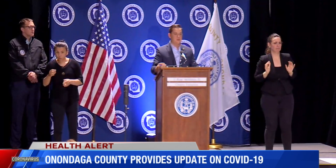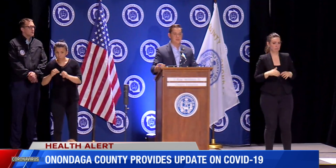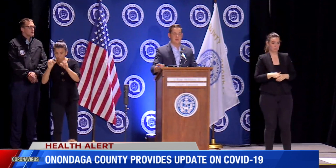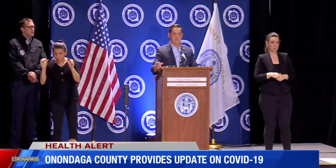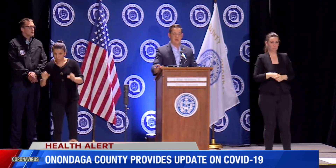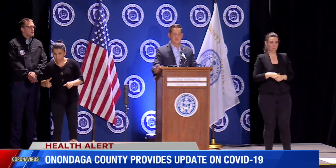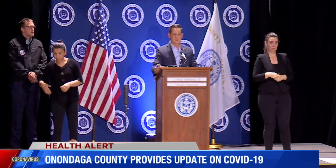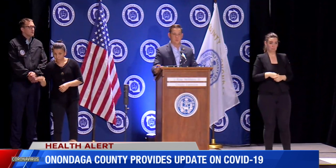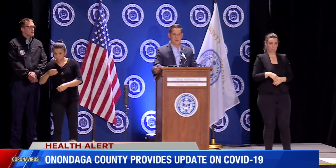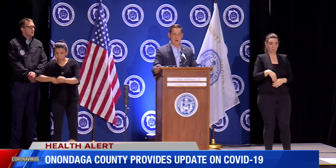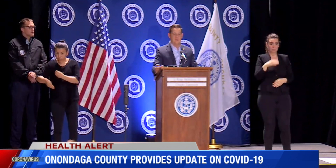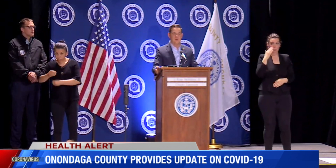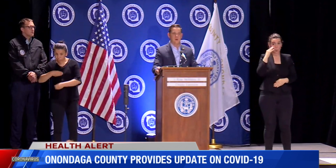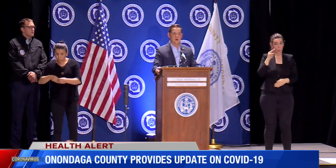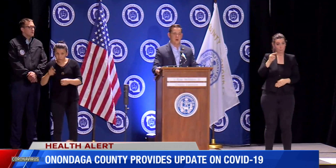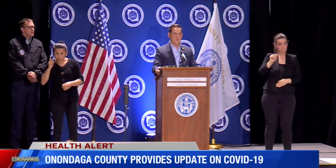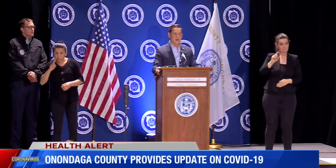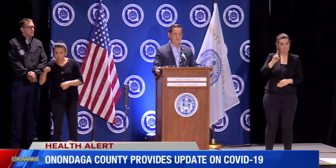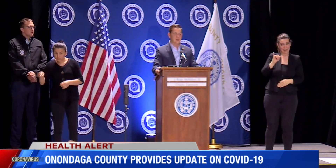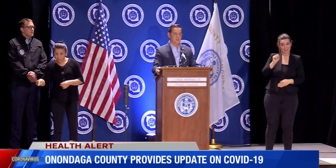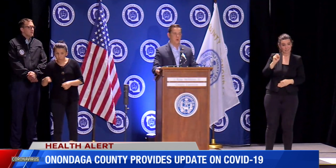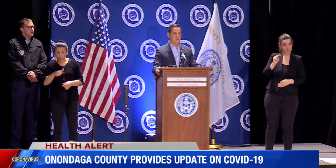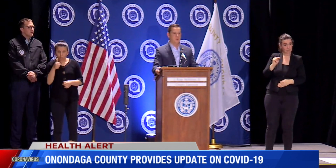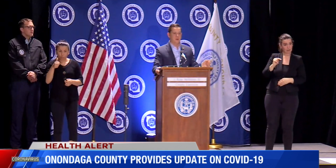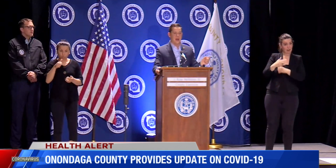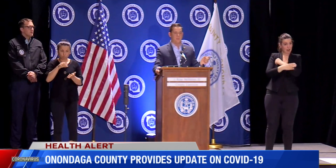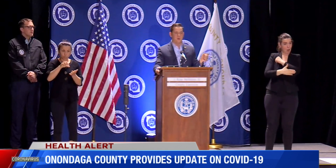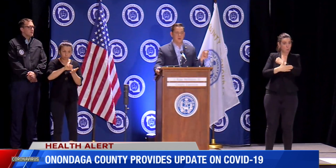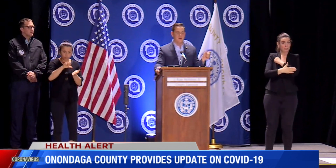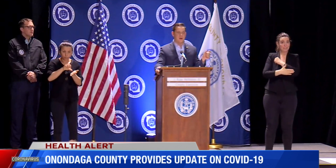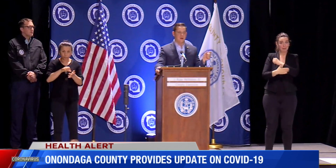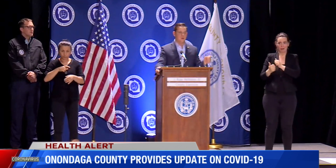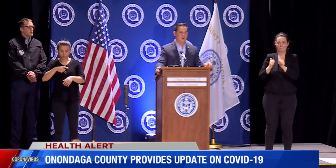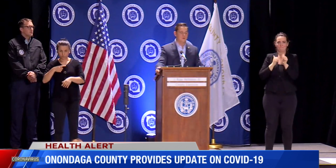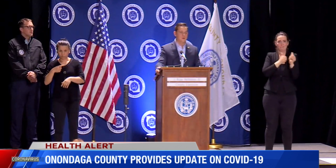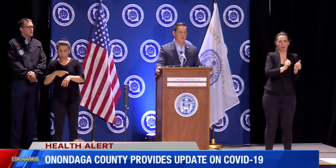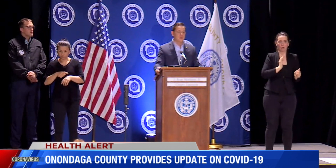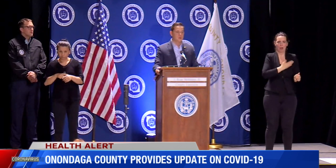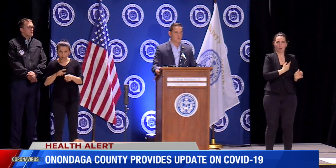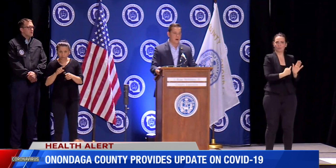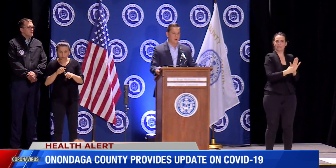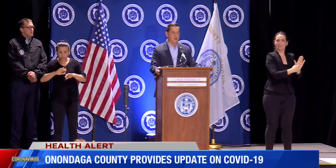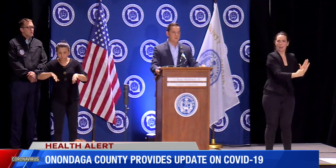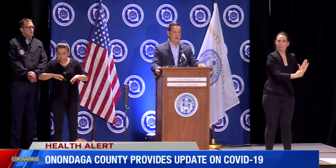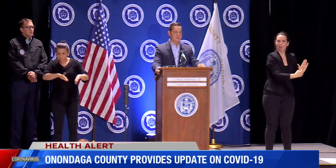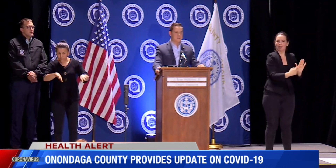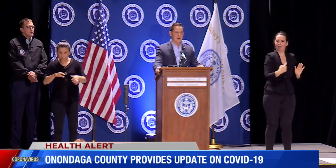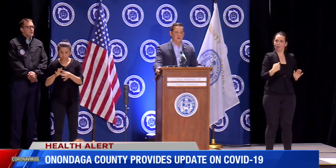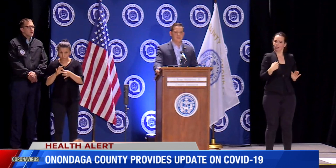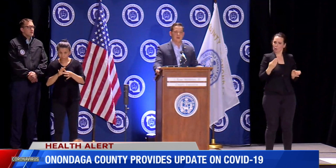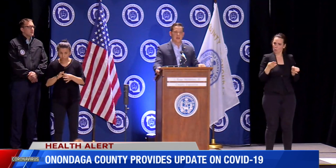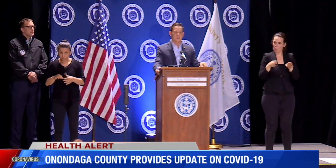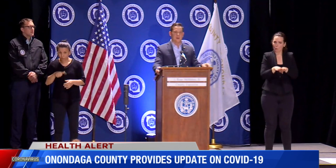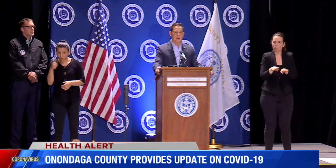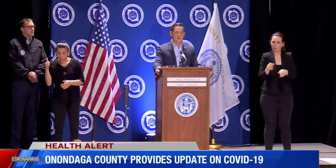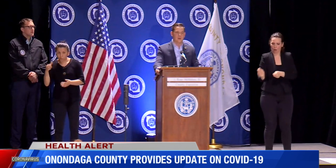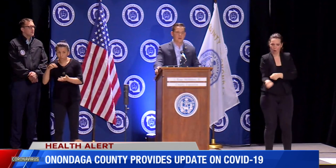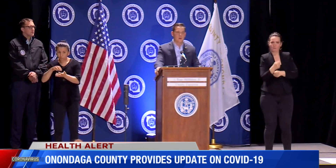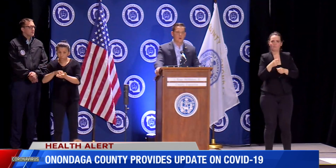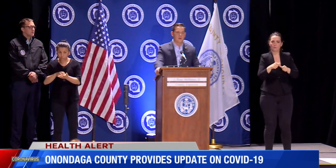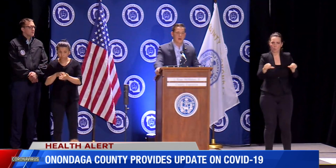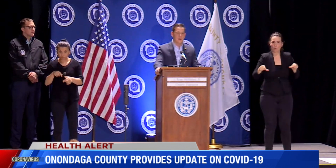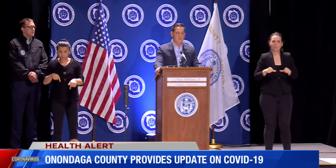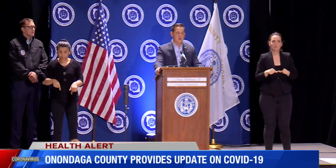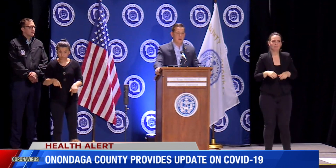to have the same policies we have. Why is that important? Per capita, they've had an increase as well. Madison County is our neighboring